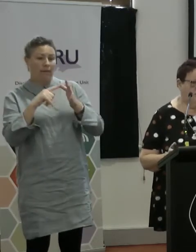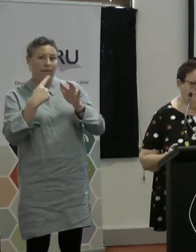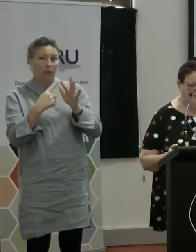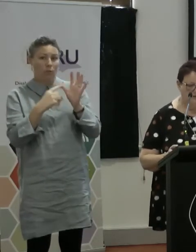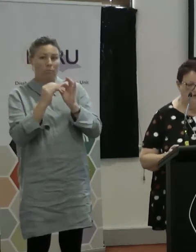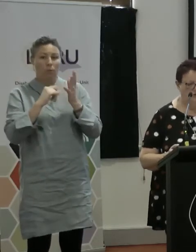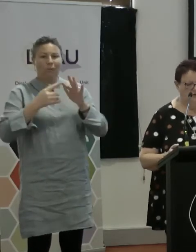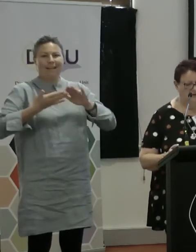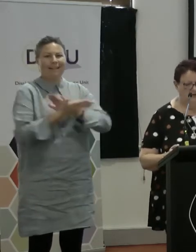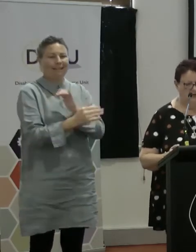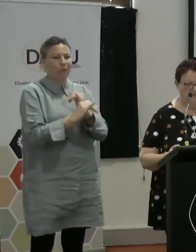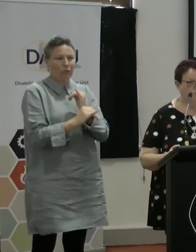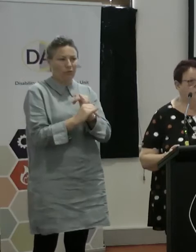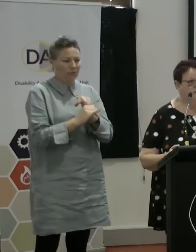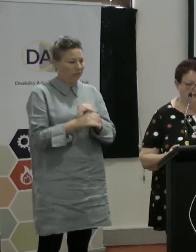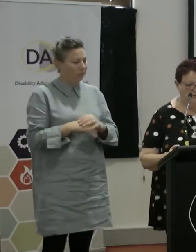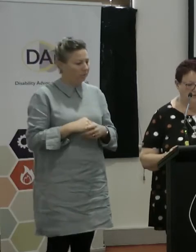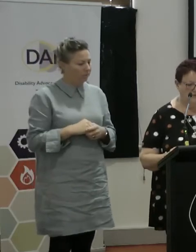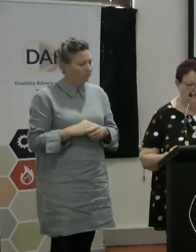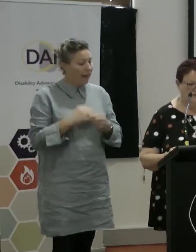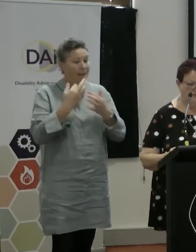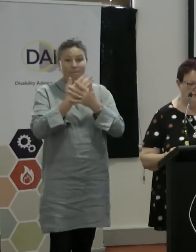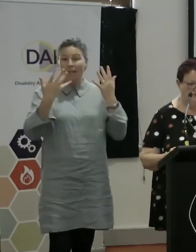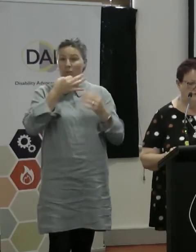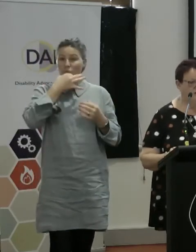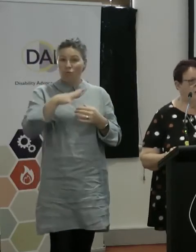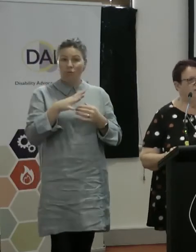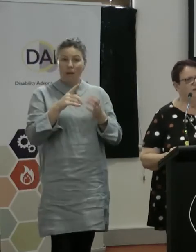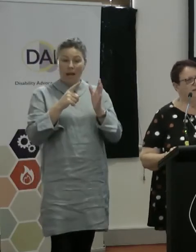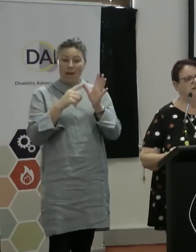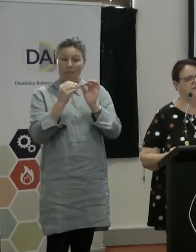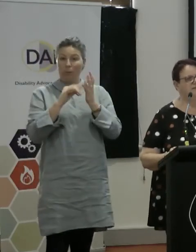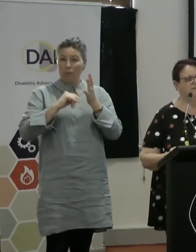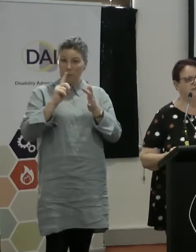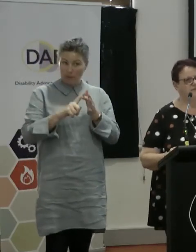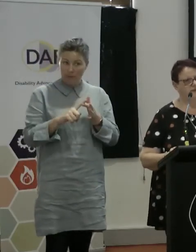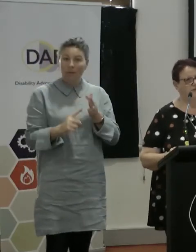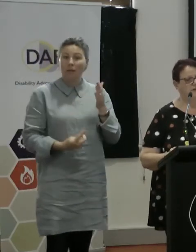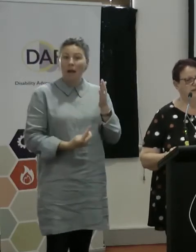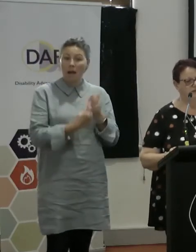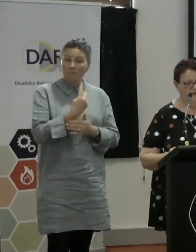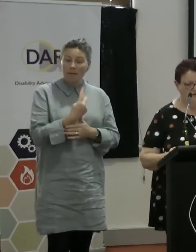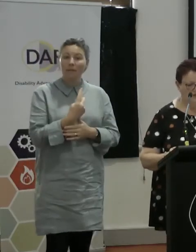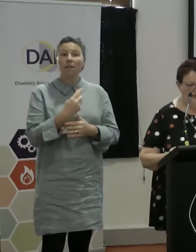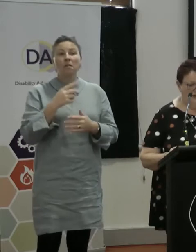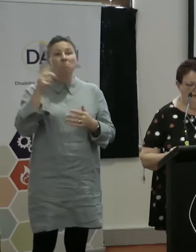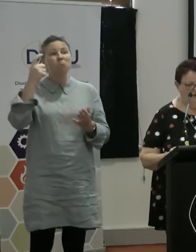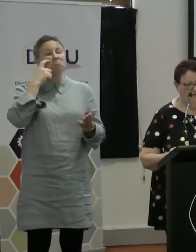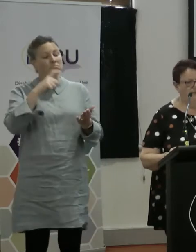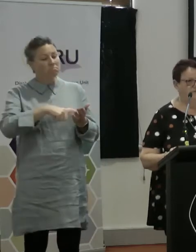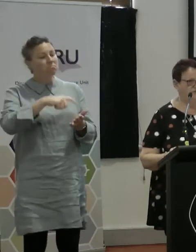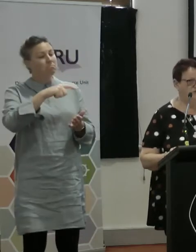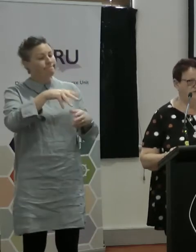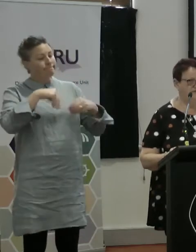It acknowledges that many children were sexually abused in institutions. It recognises the suffering that they endured, and it